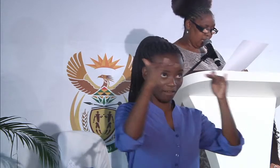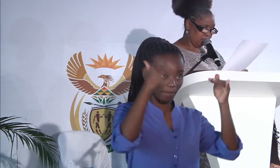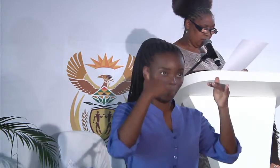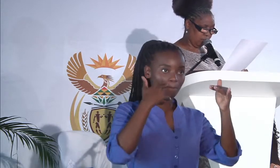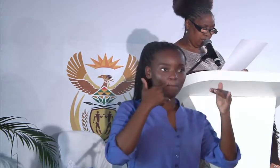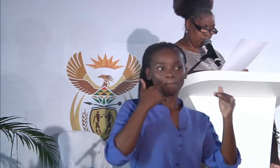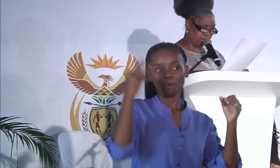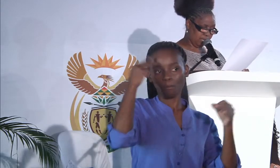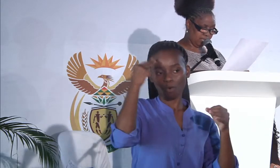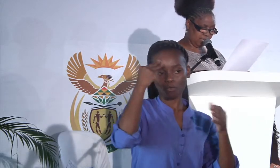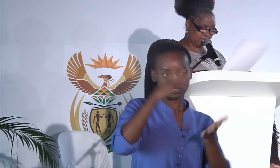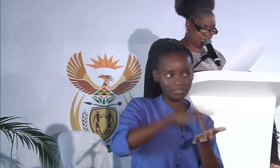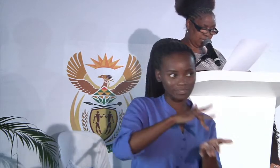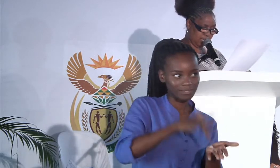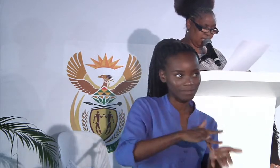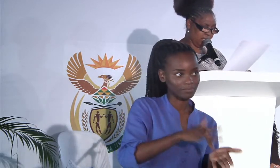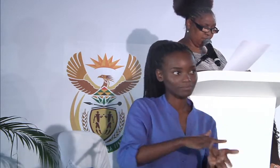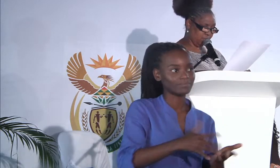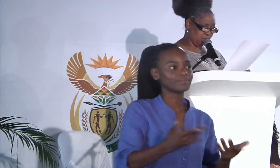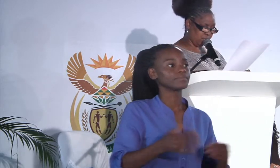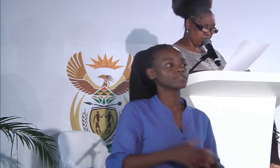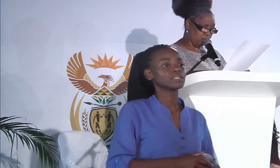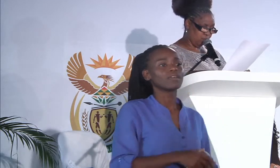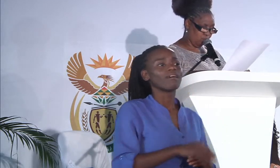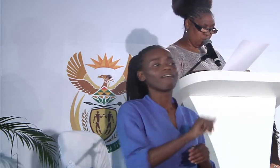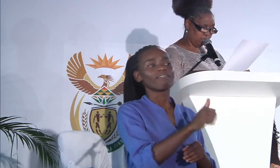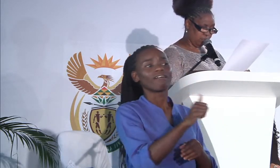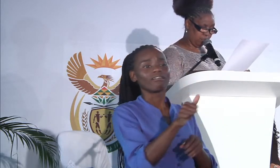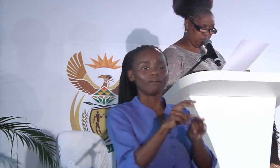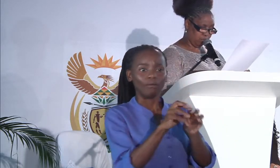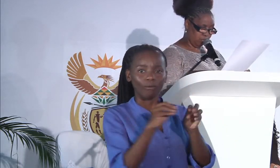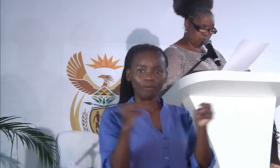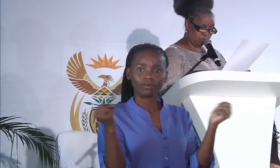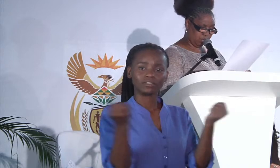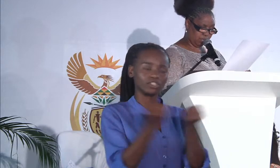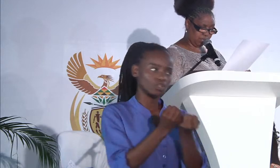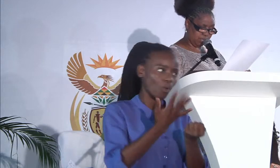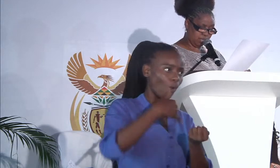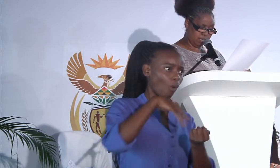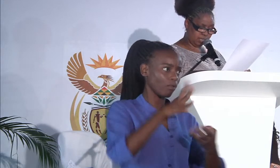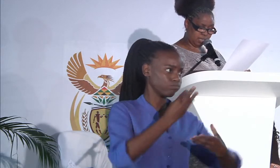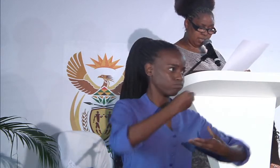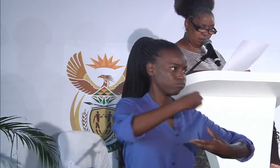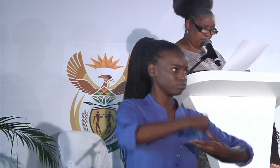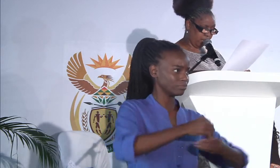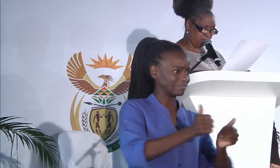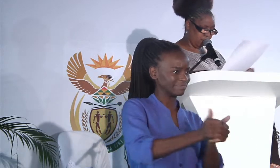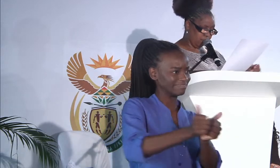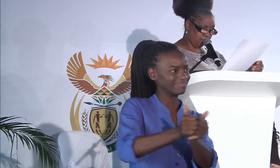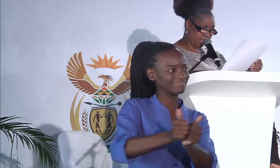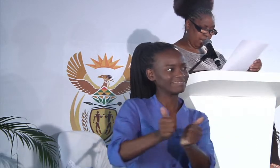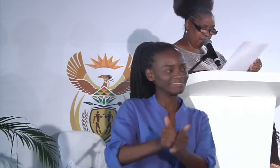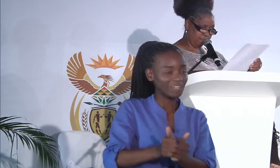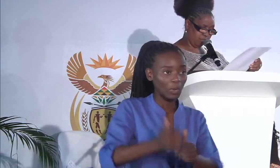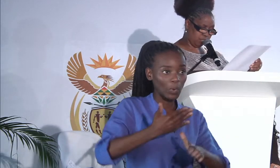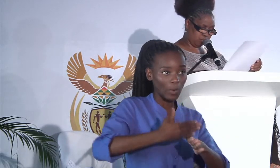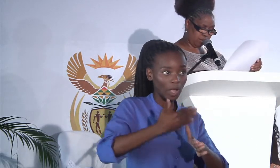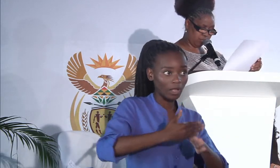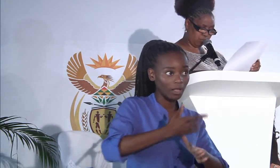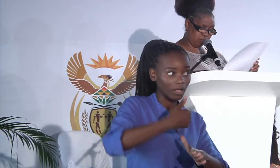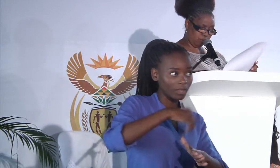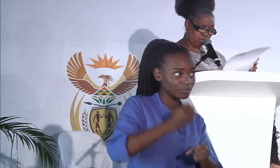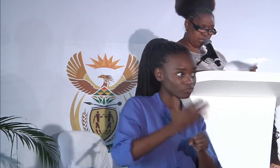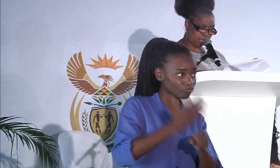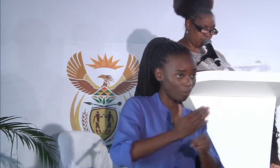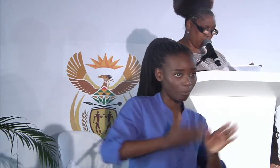and all the organizations and individuals who contribute to this essential work for their efforts to